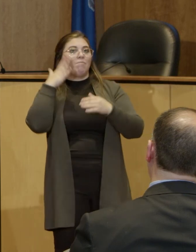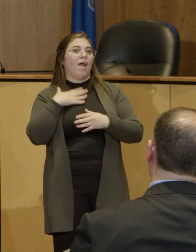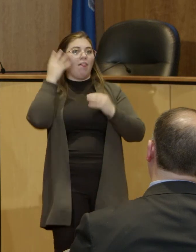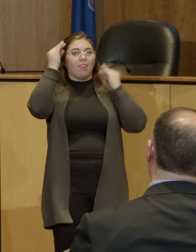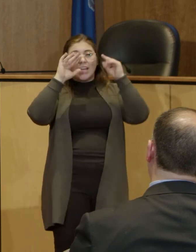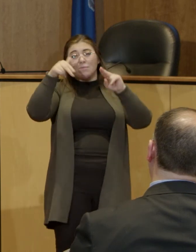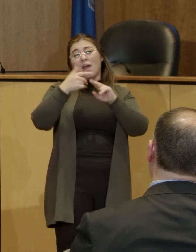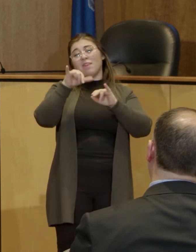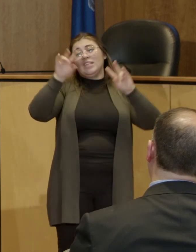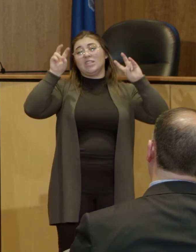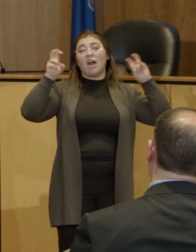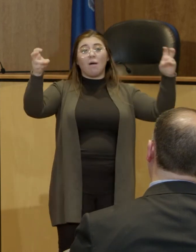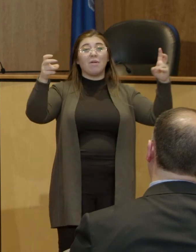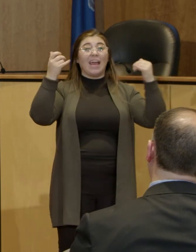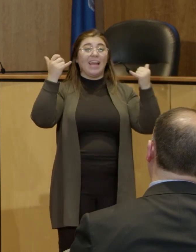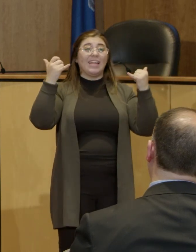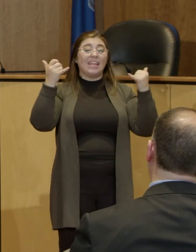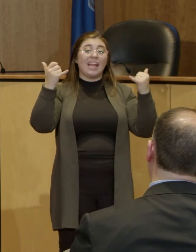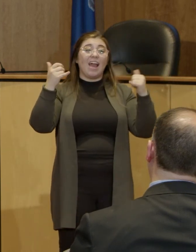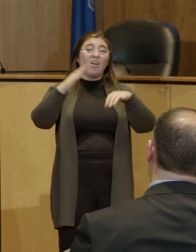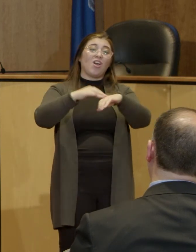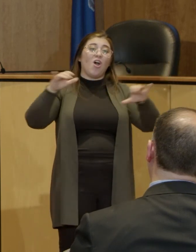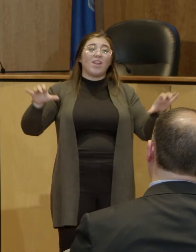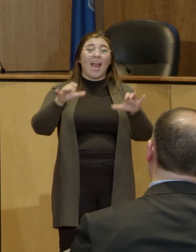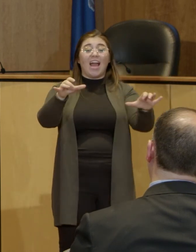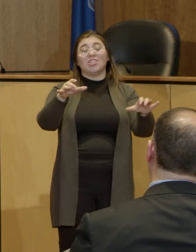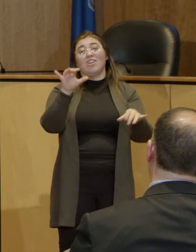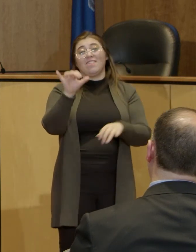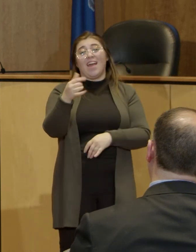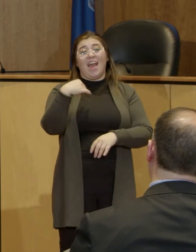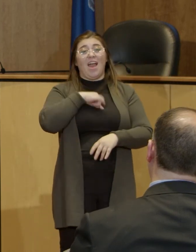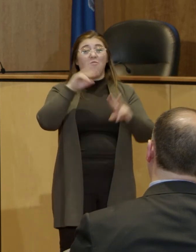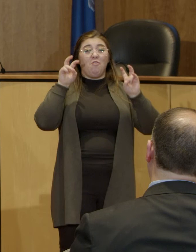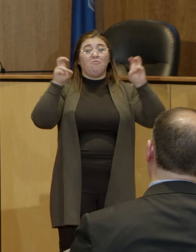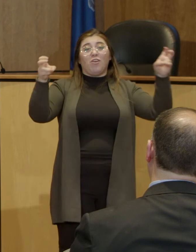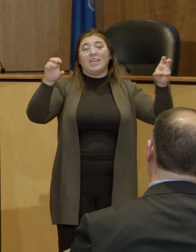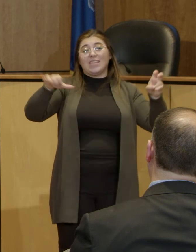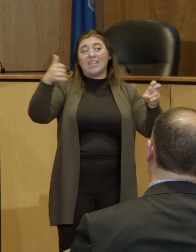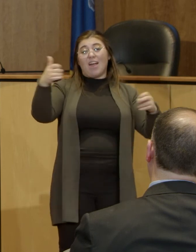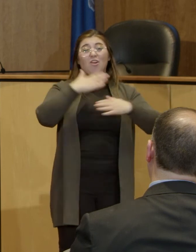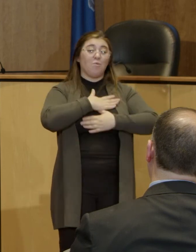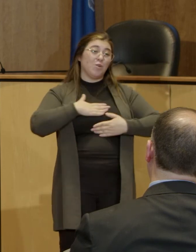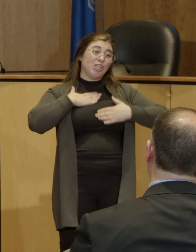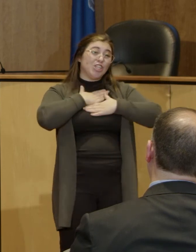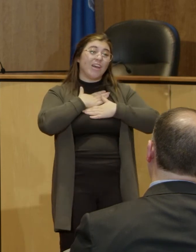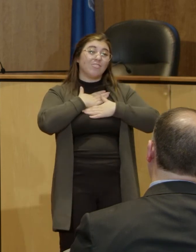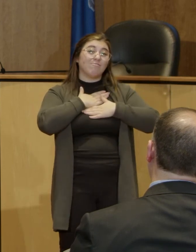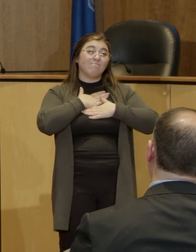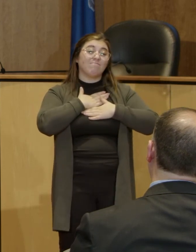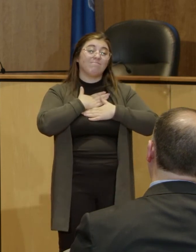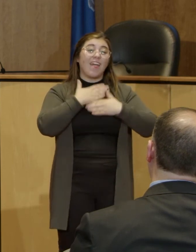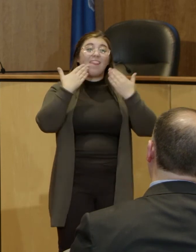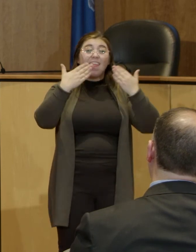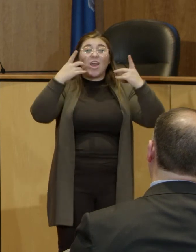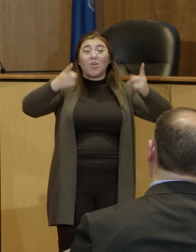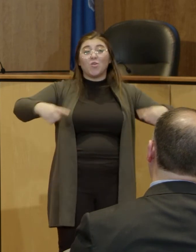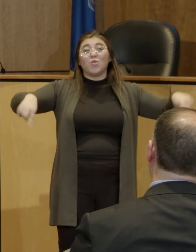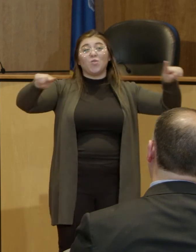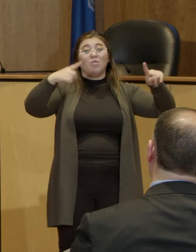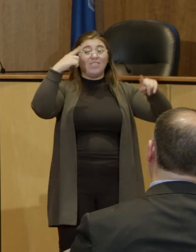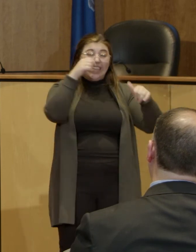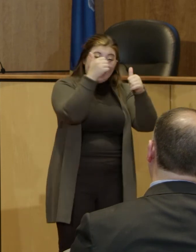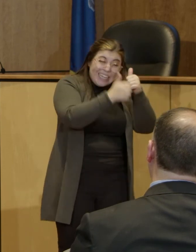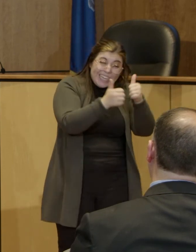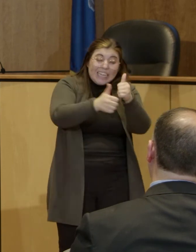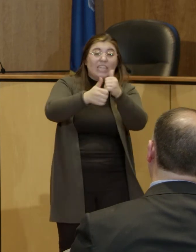topic. And now comes the call to action, which I'm going to phrase as another appreciation. Thank you to each